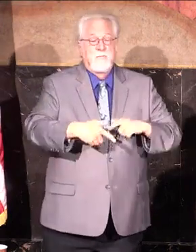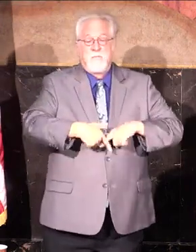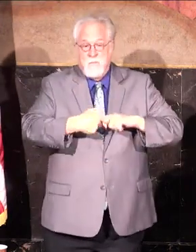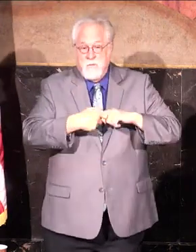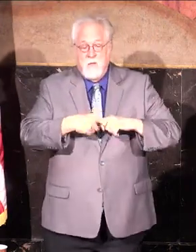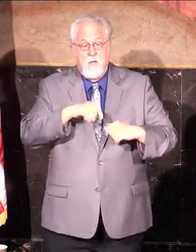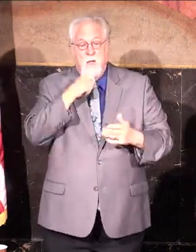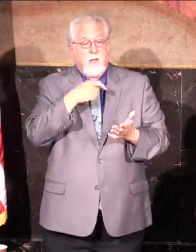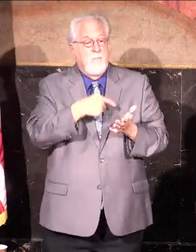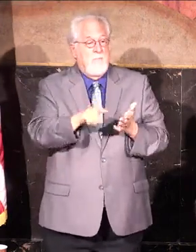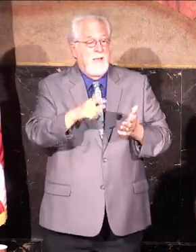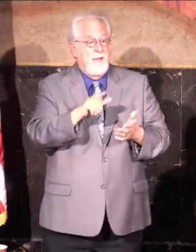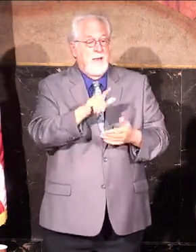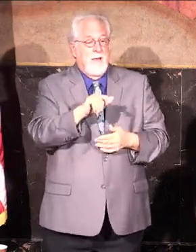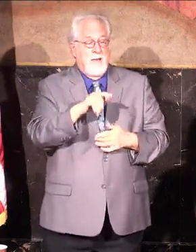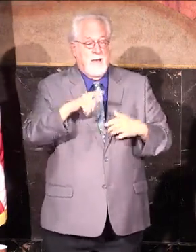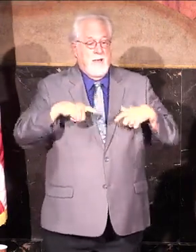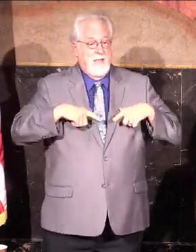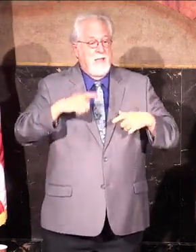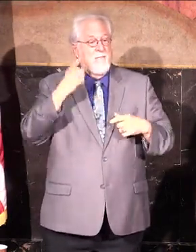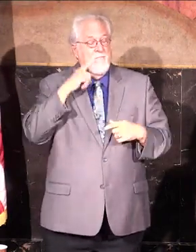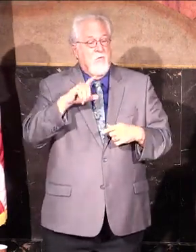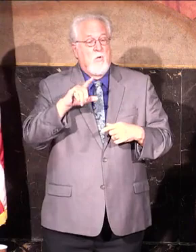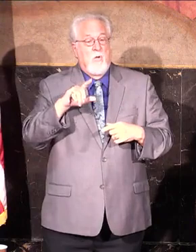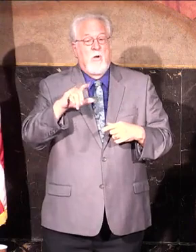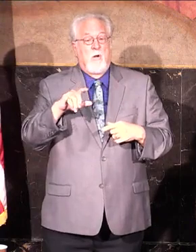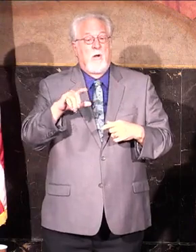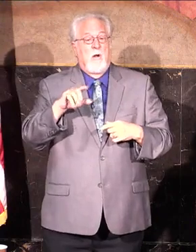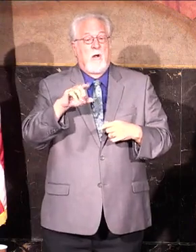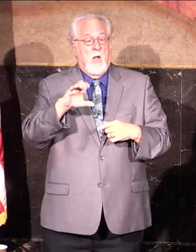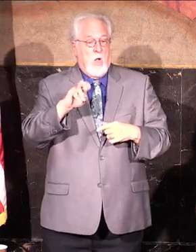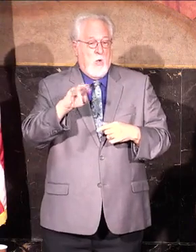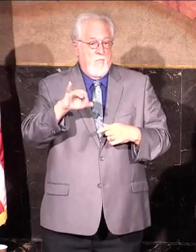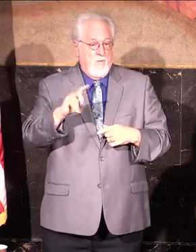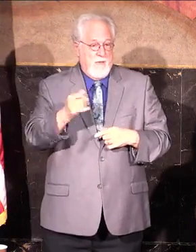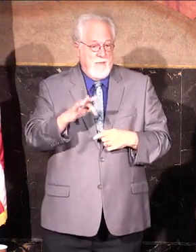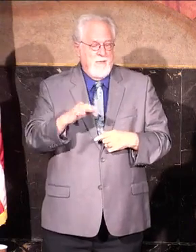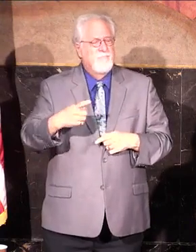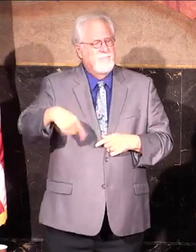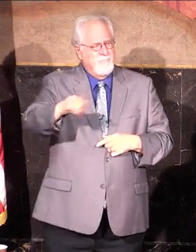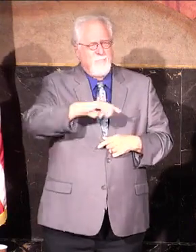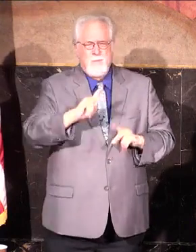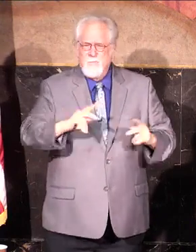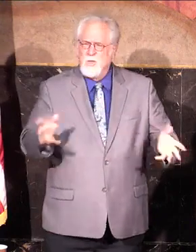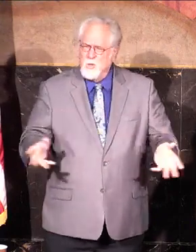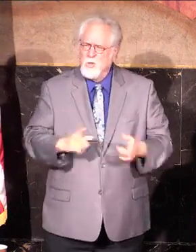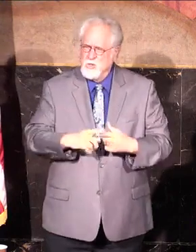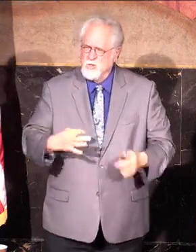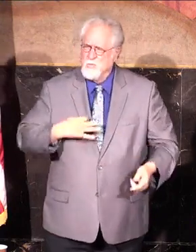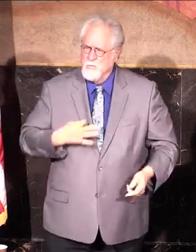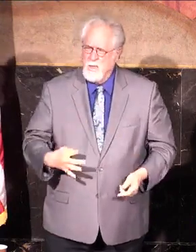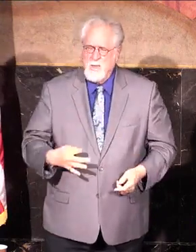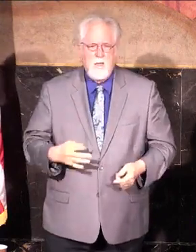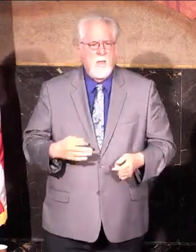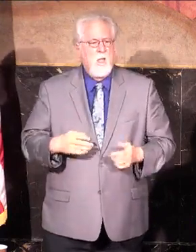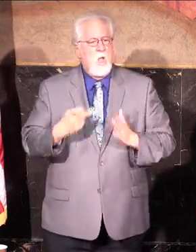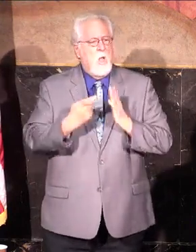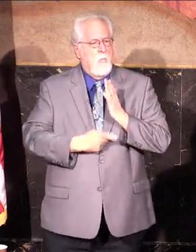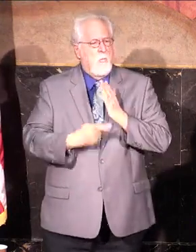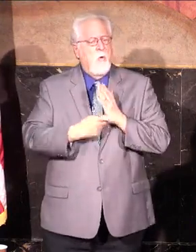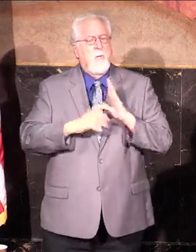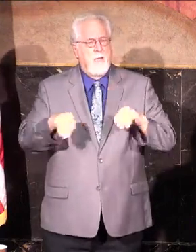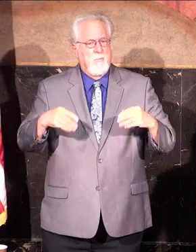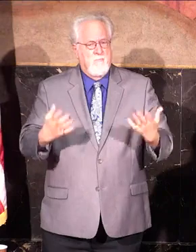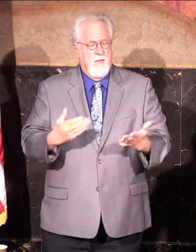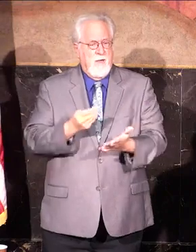leave due to the pandemic. So all of those individuals are encouraged to apply. The program can also